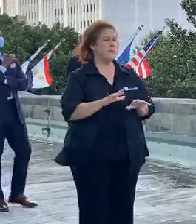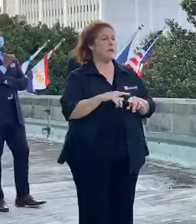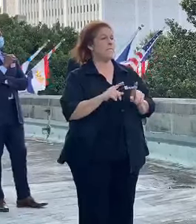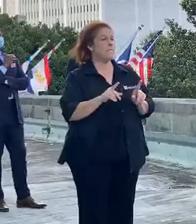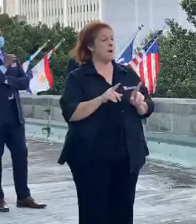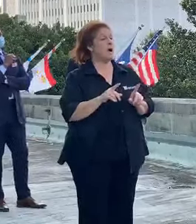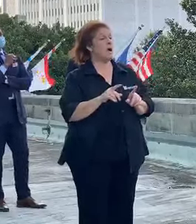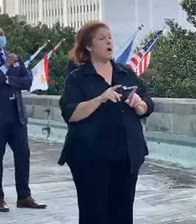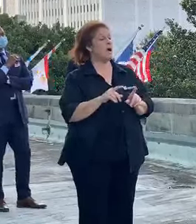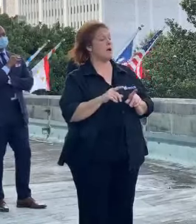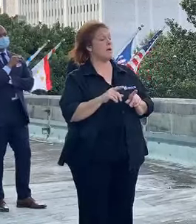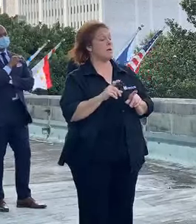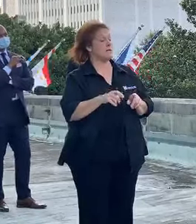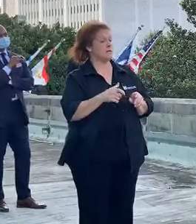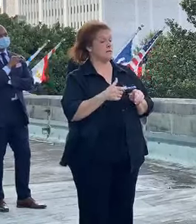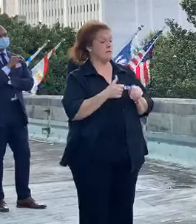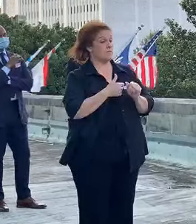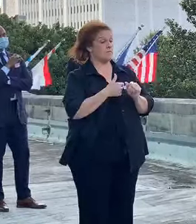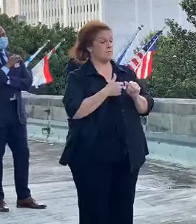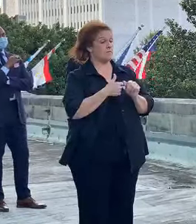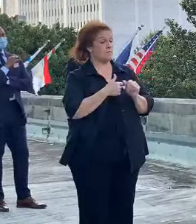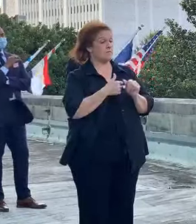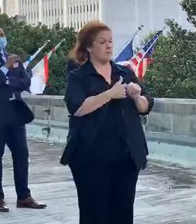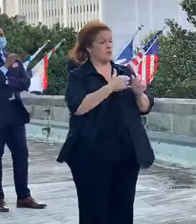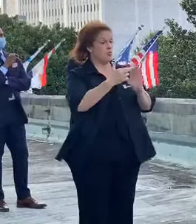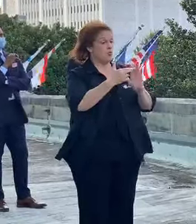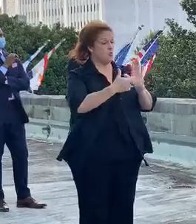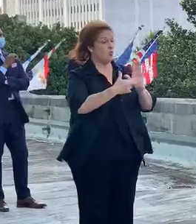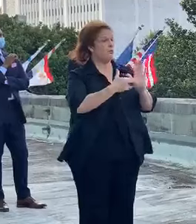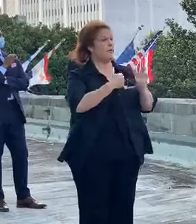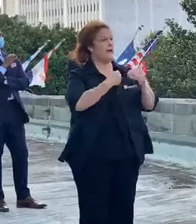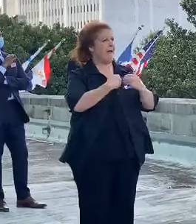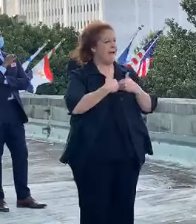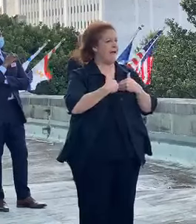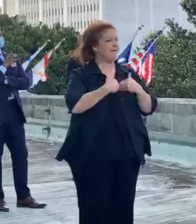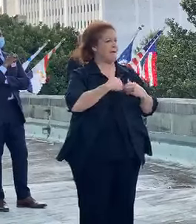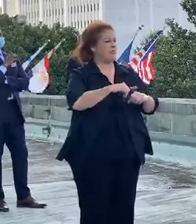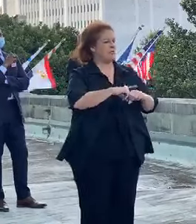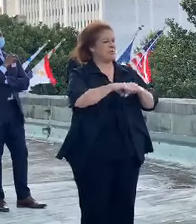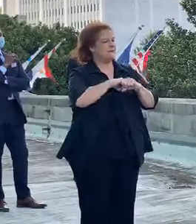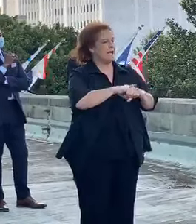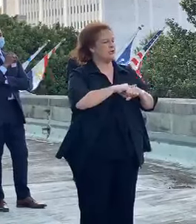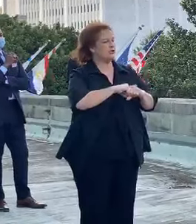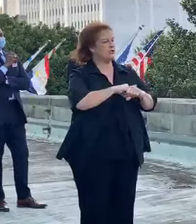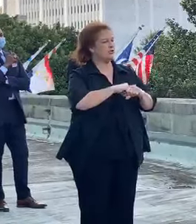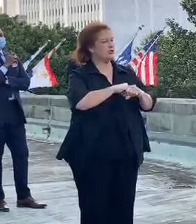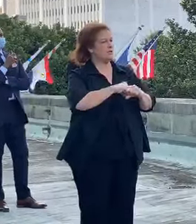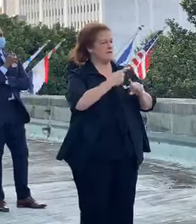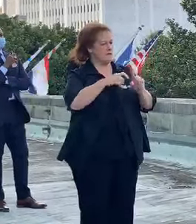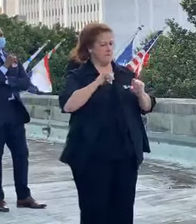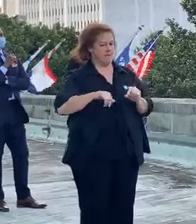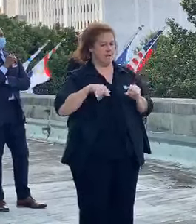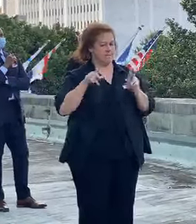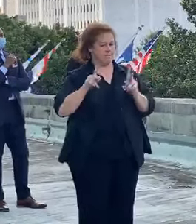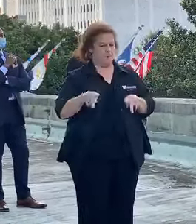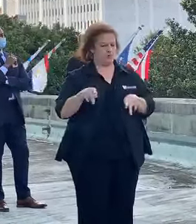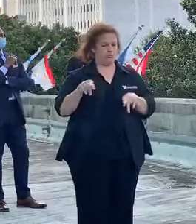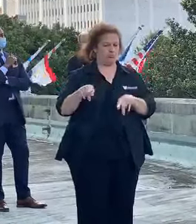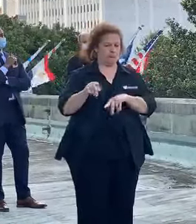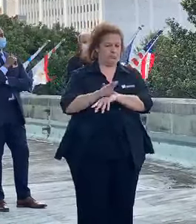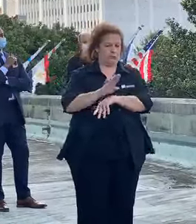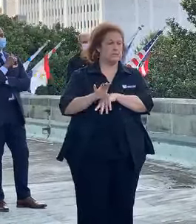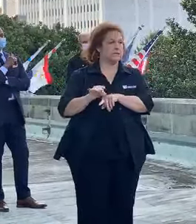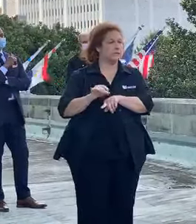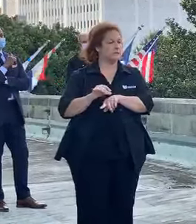it relates to the guidelines, there are protection that's in place from that patron. So there are